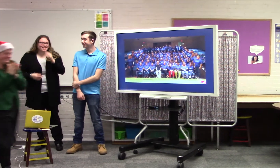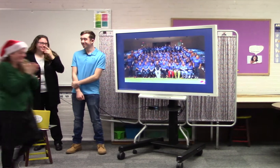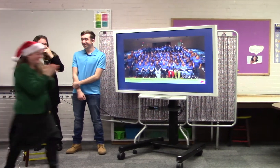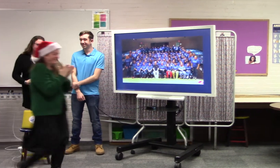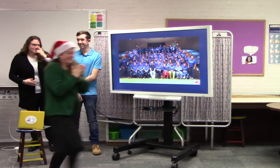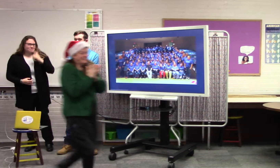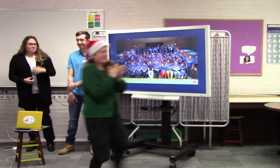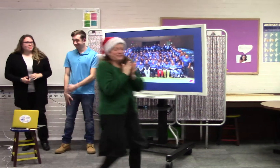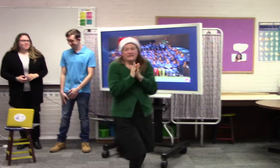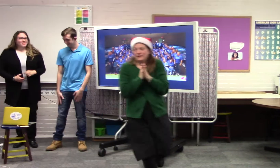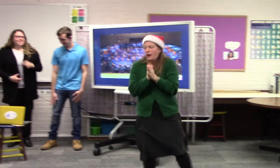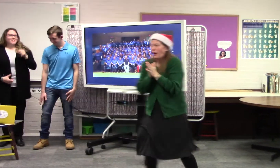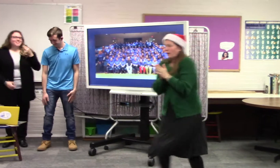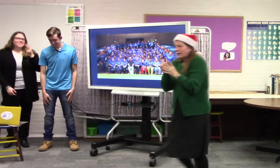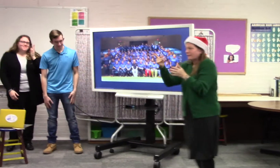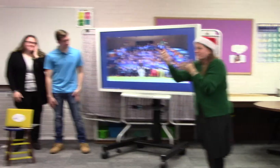Darlene did a turn too.